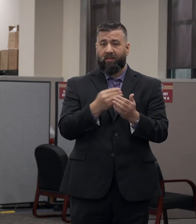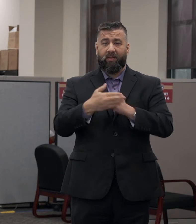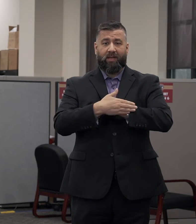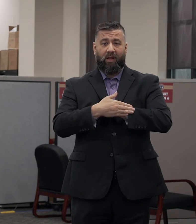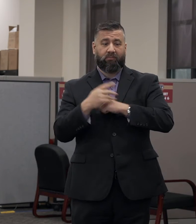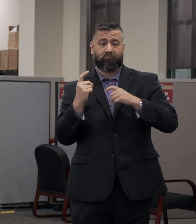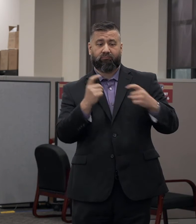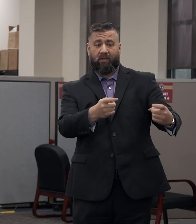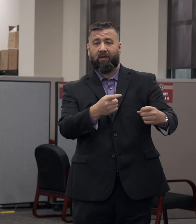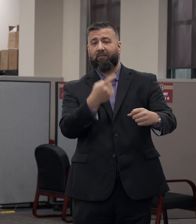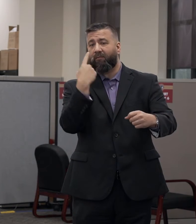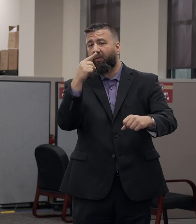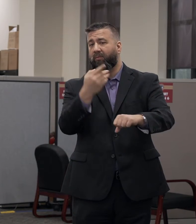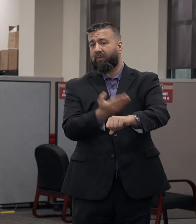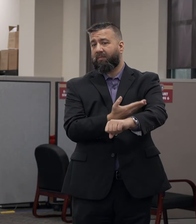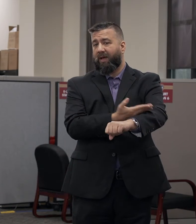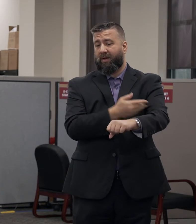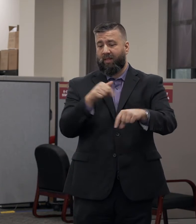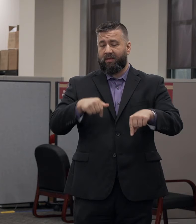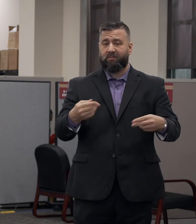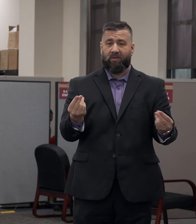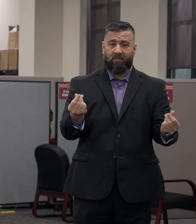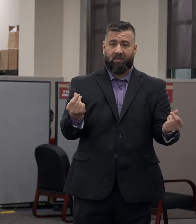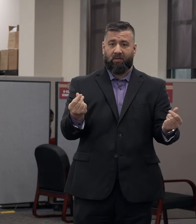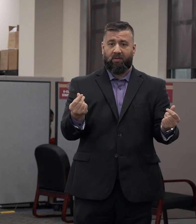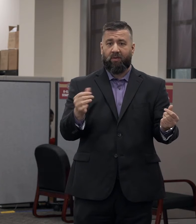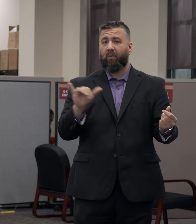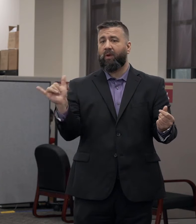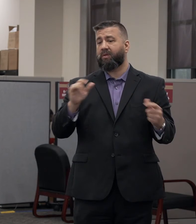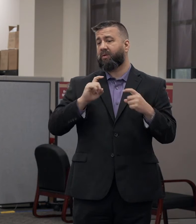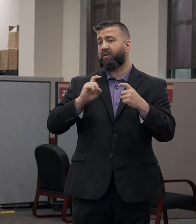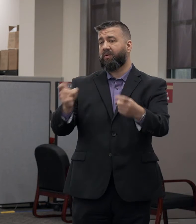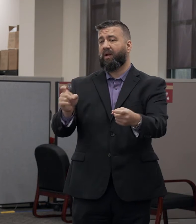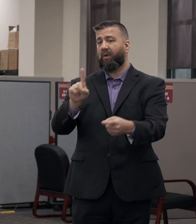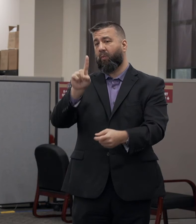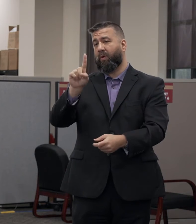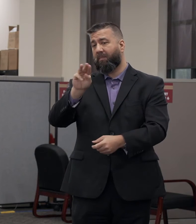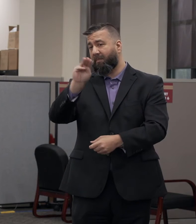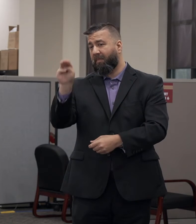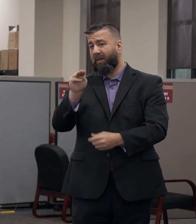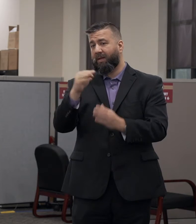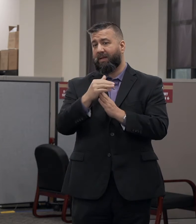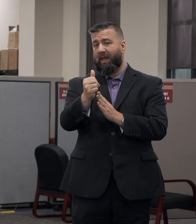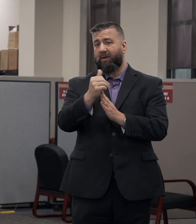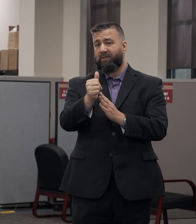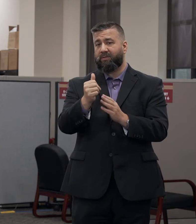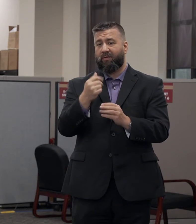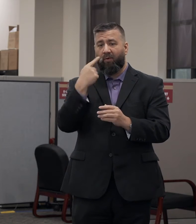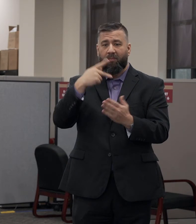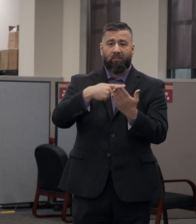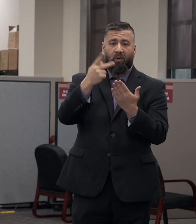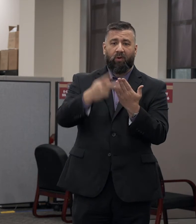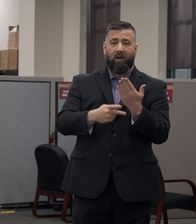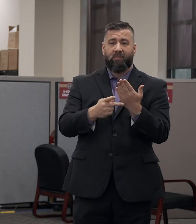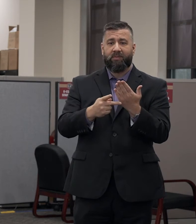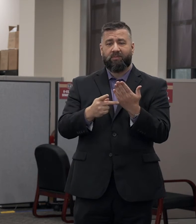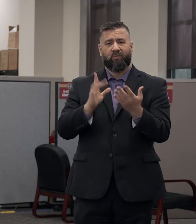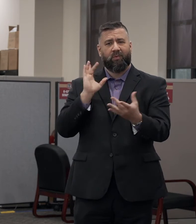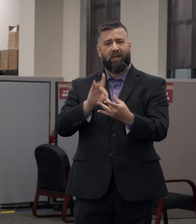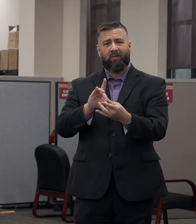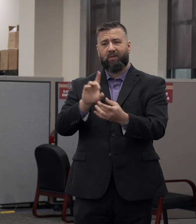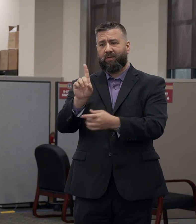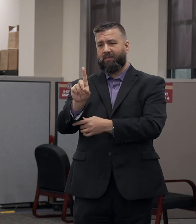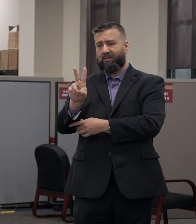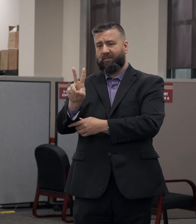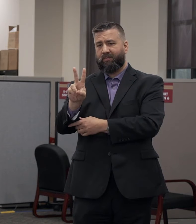we dedicated $1 million of CARES funding to aid programs for victims of domestic violence. We know that isolation during a